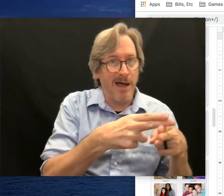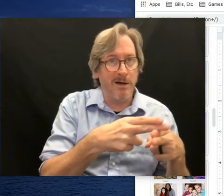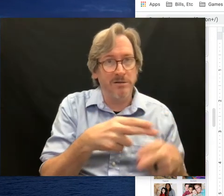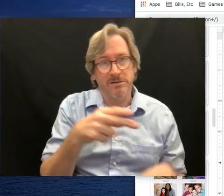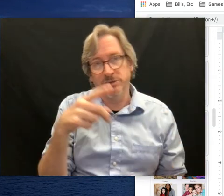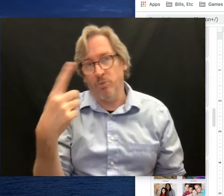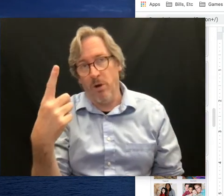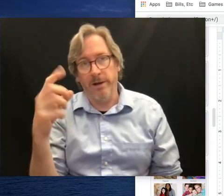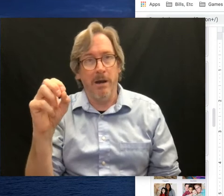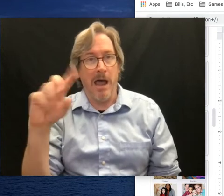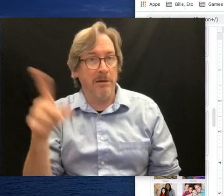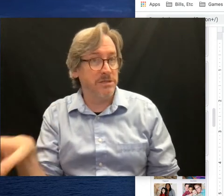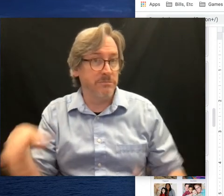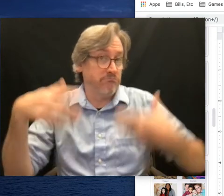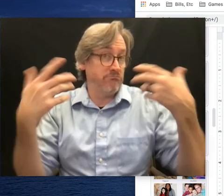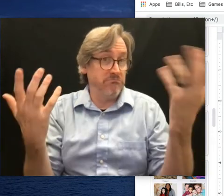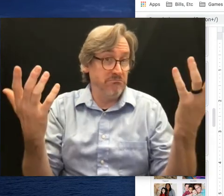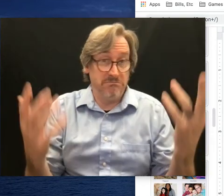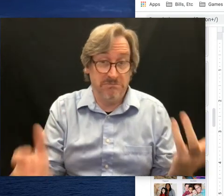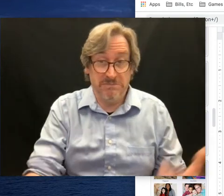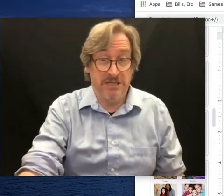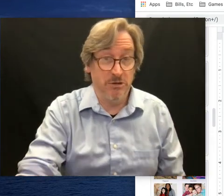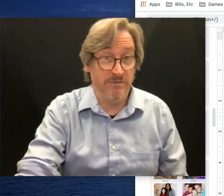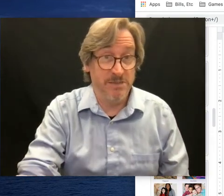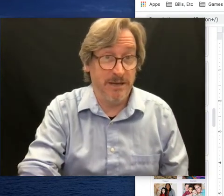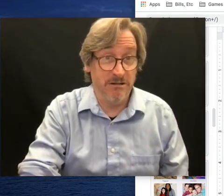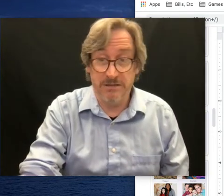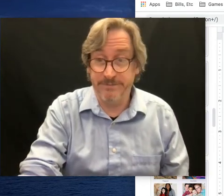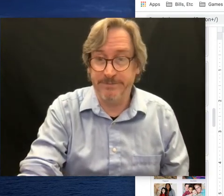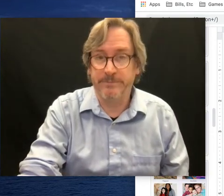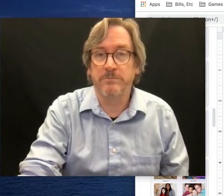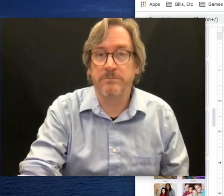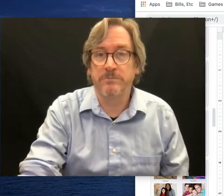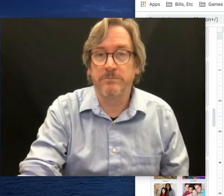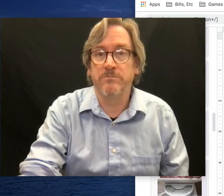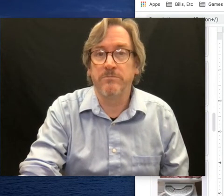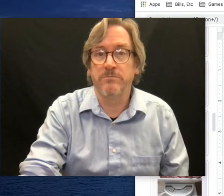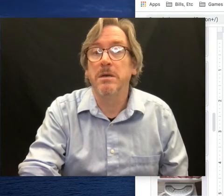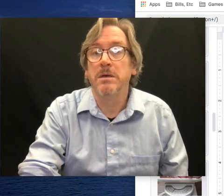10 pounds, 1 ounce. I don't know if that's big or not.